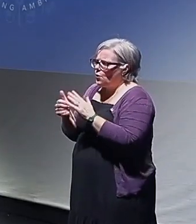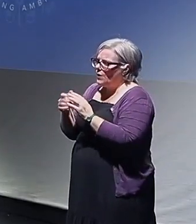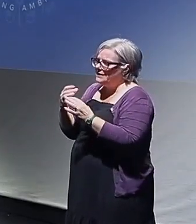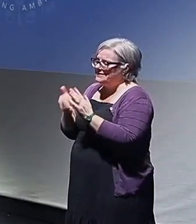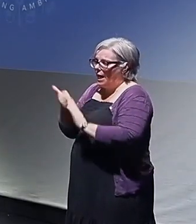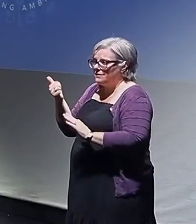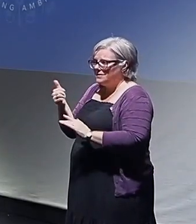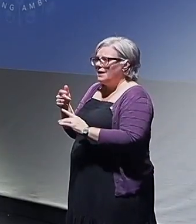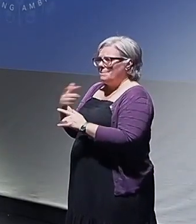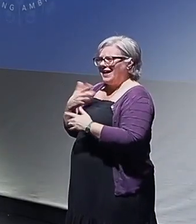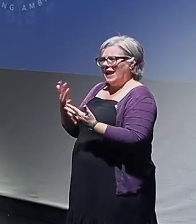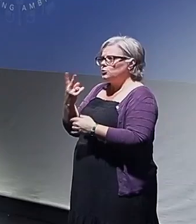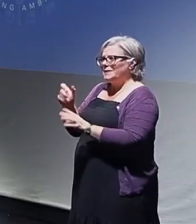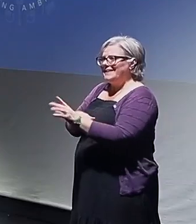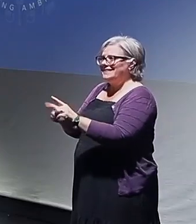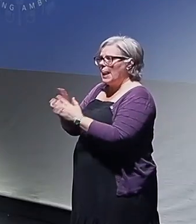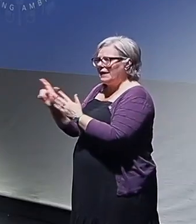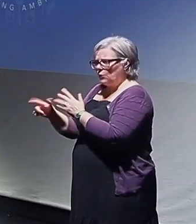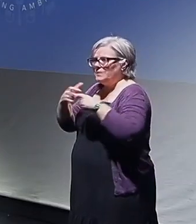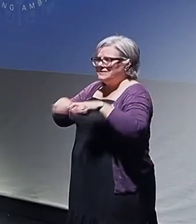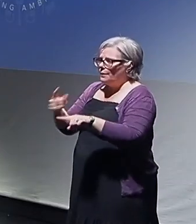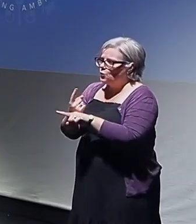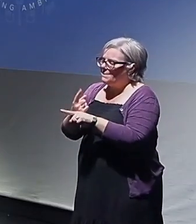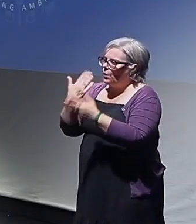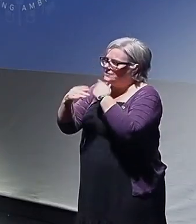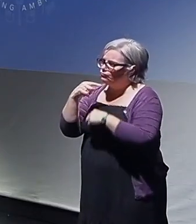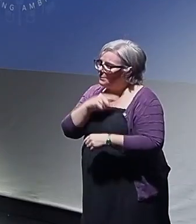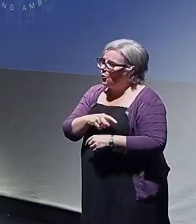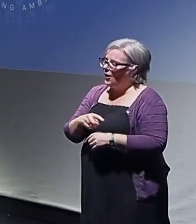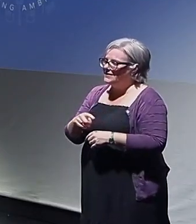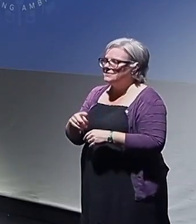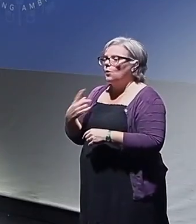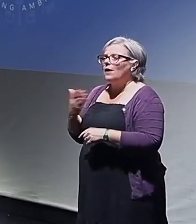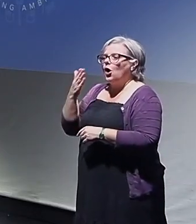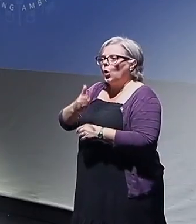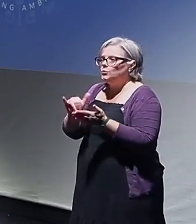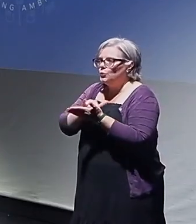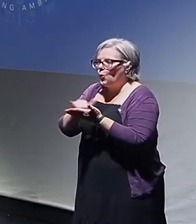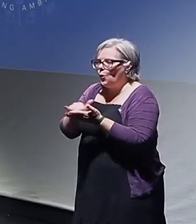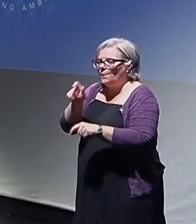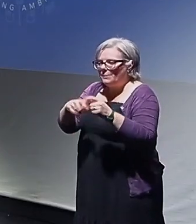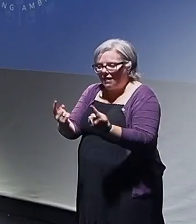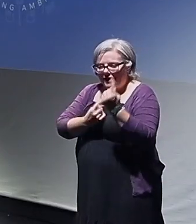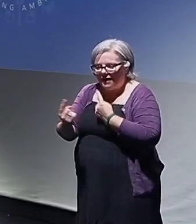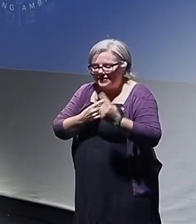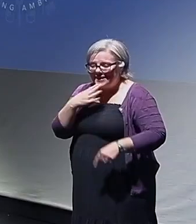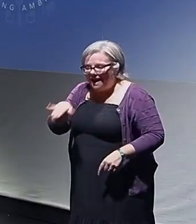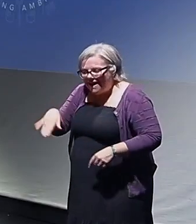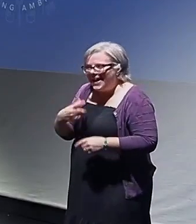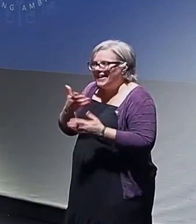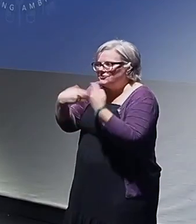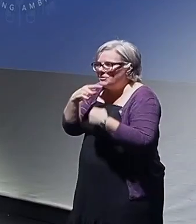years and we're still talking about it. Yeah. And everybody knows about it, and when I go back to New York, people still stop me in the street, and they're like, oh, the History